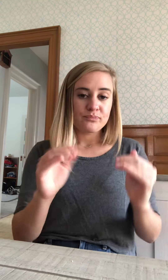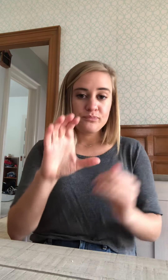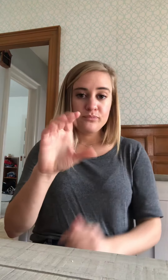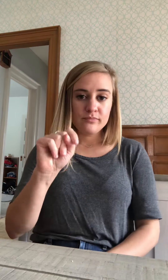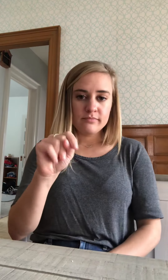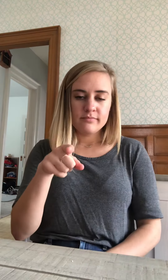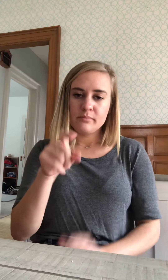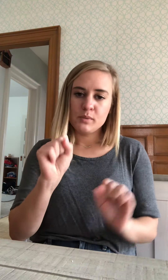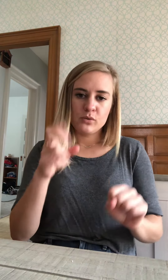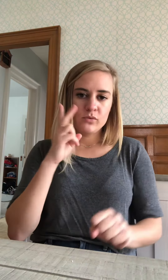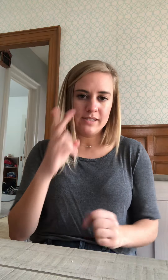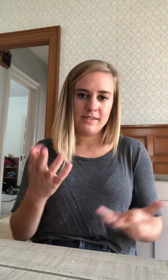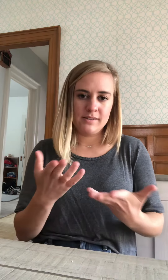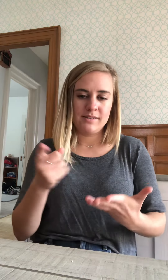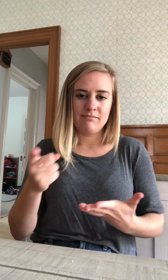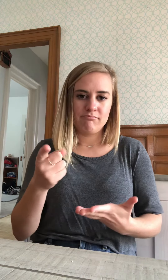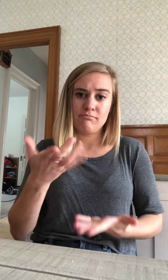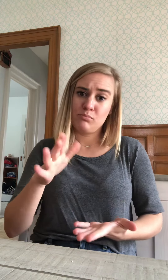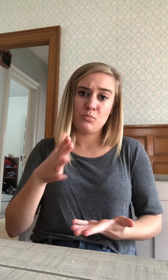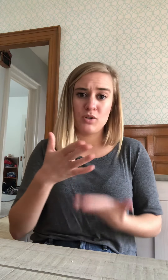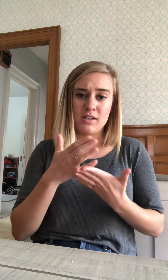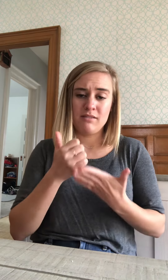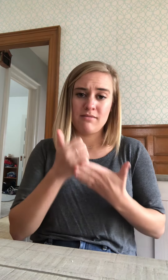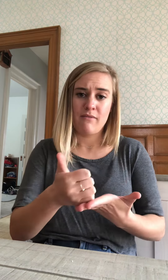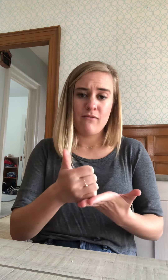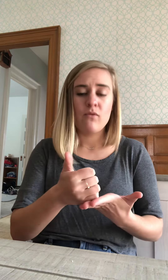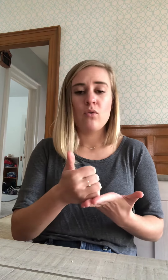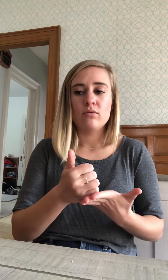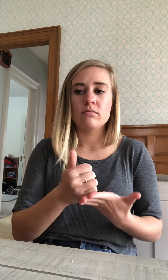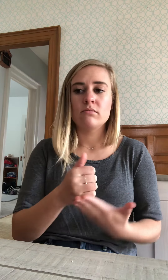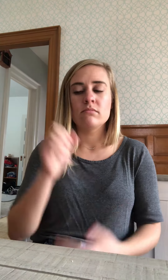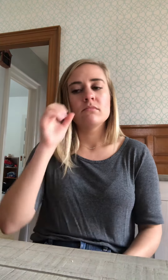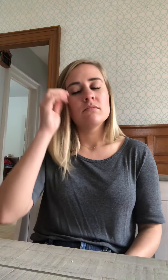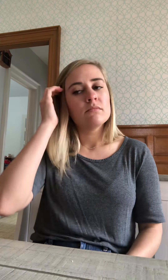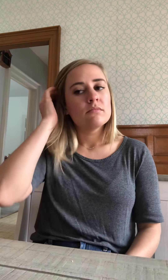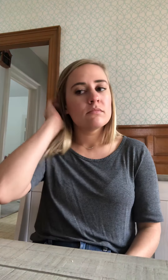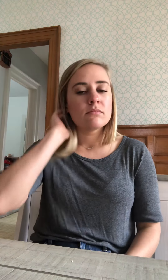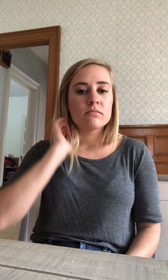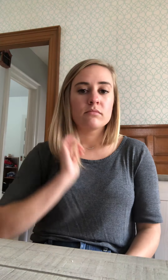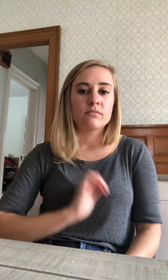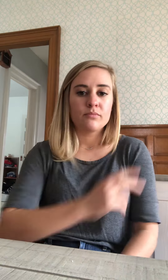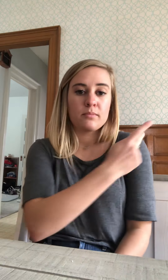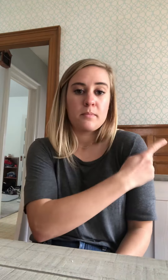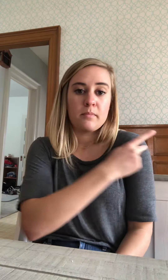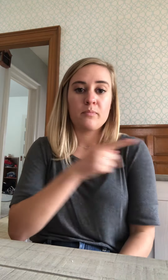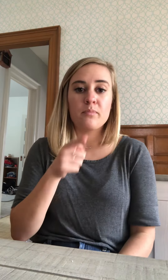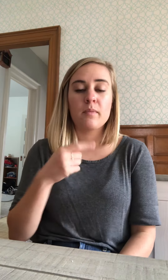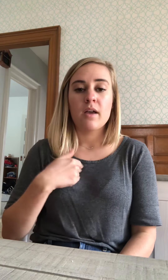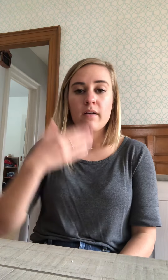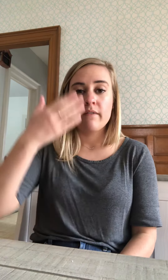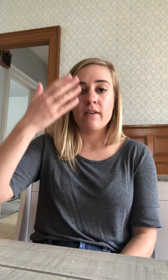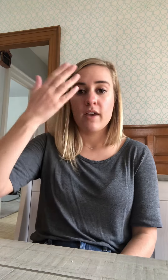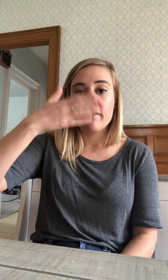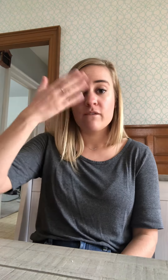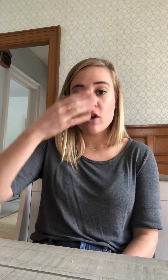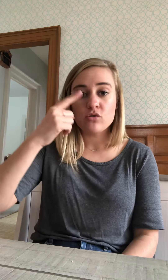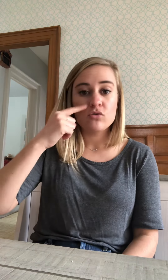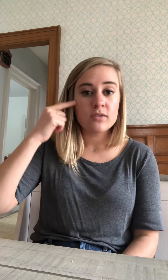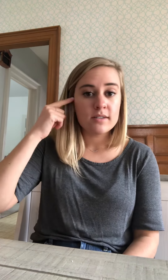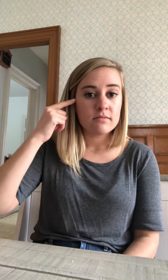you can see here, pretty helpful in imaging these things. This is a patient with frontal sinus injury, and you can see that the left side